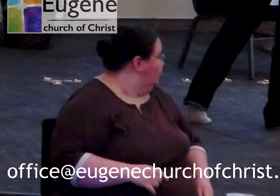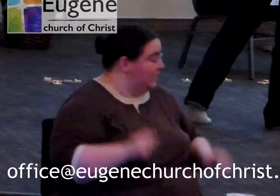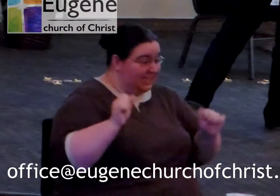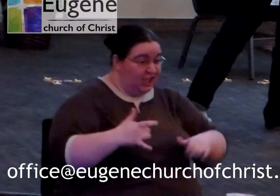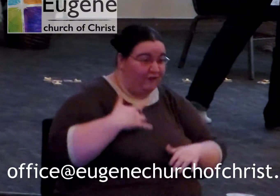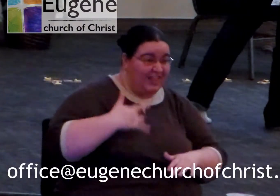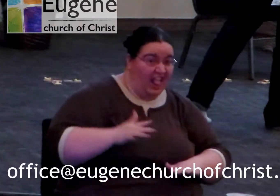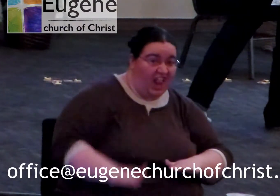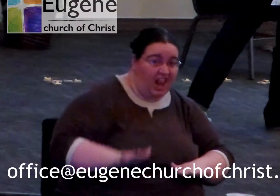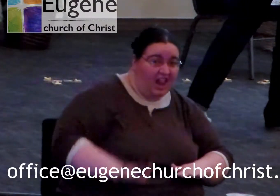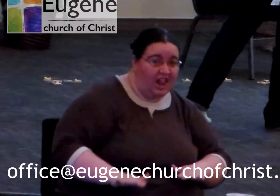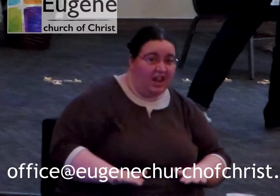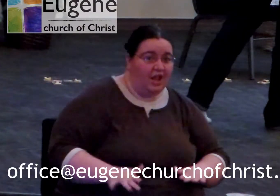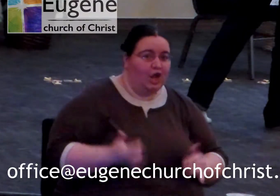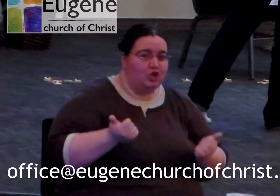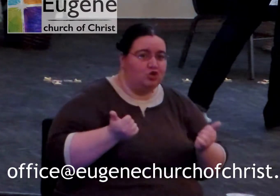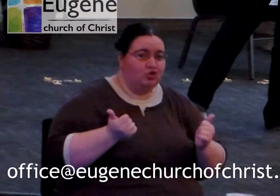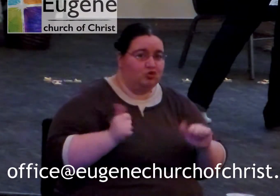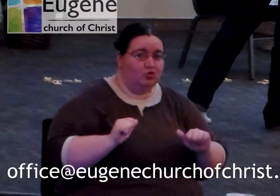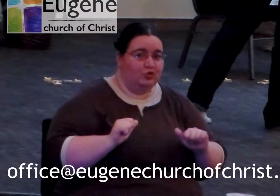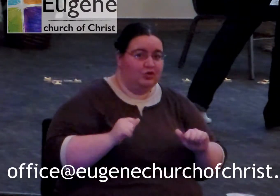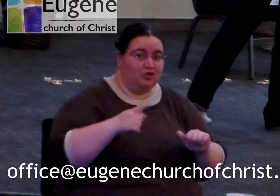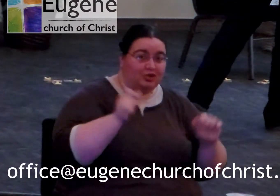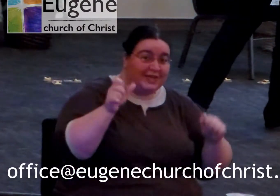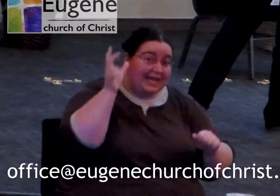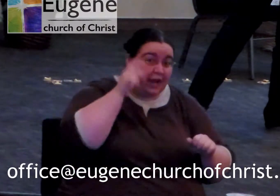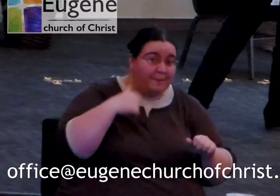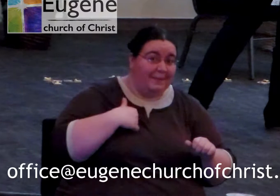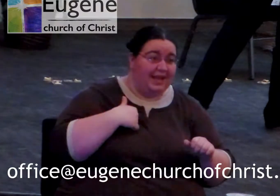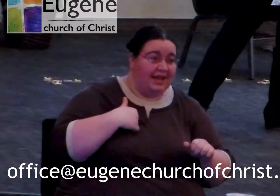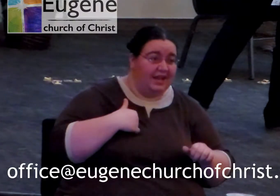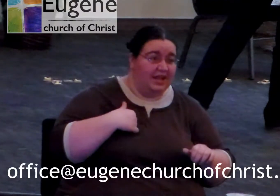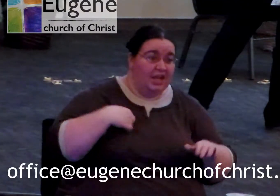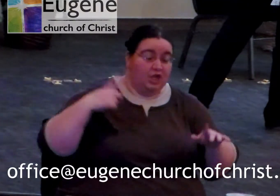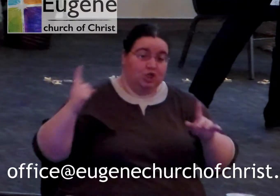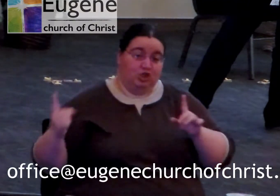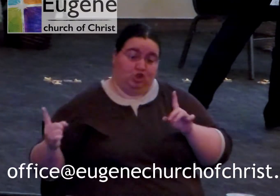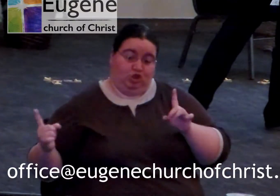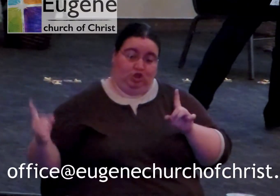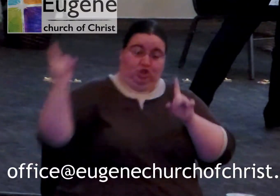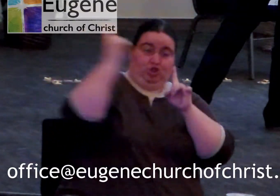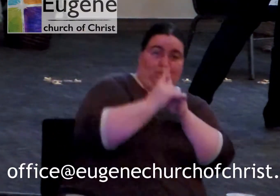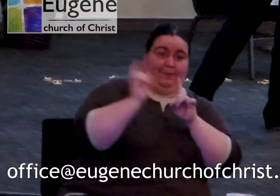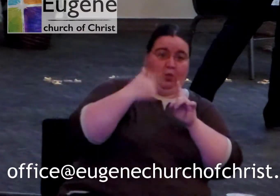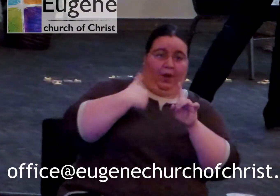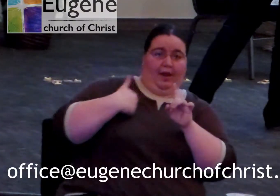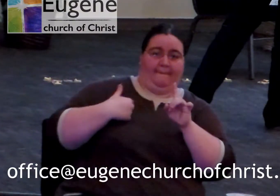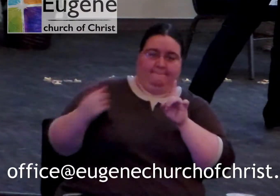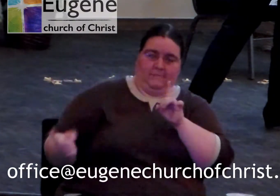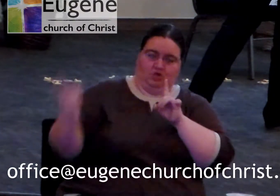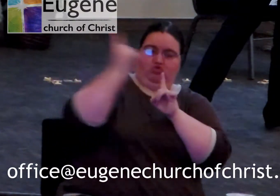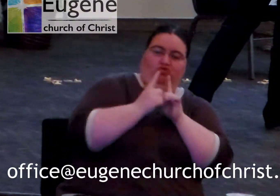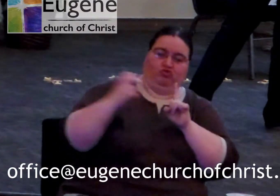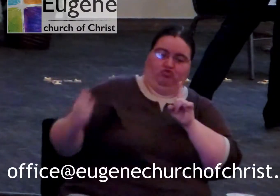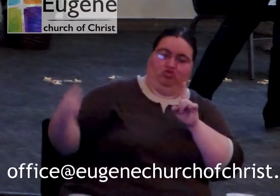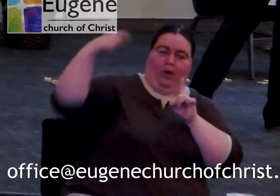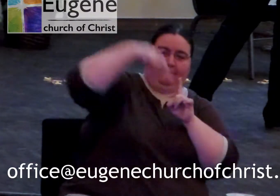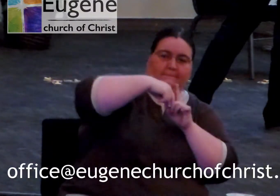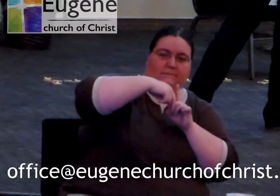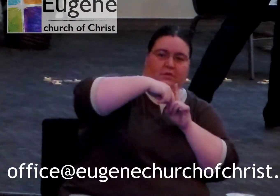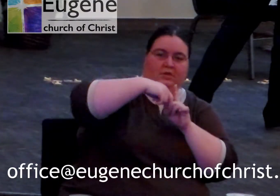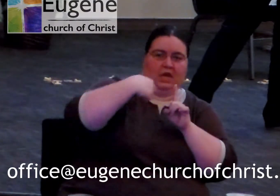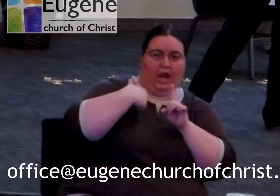try to jump. You can hear me. I know there might. I want you to jump to where I am. Just jump. I'm going to move out of the way, though. Okay, so now you're going to